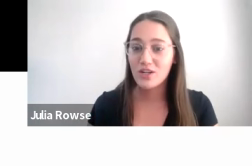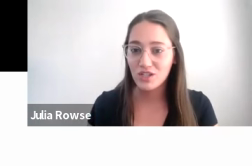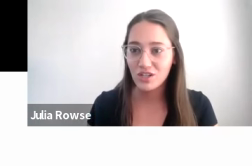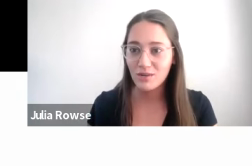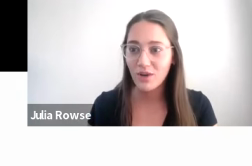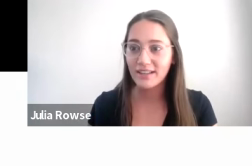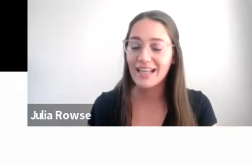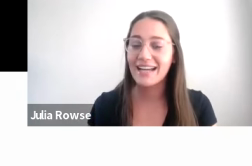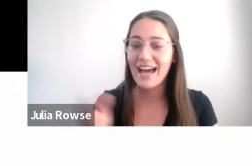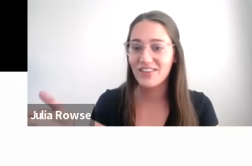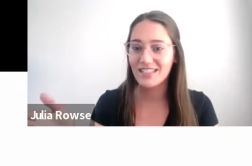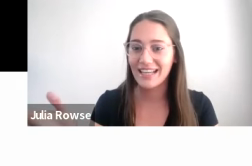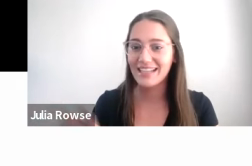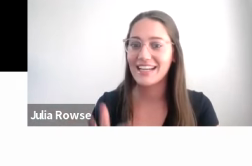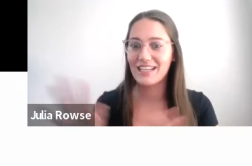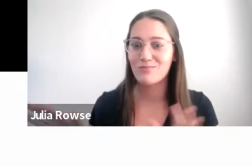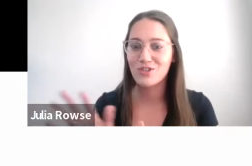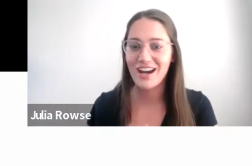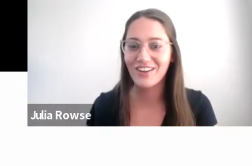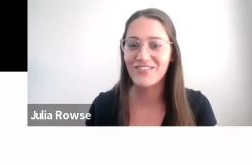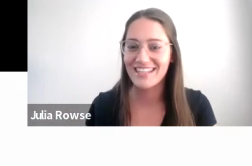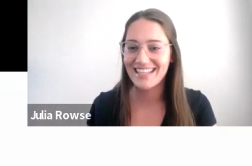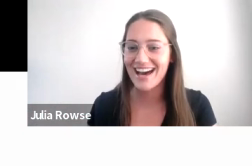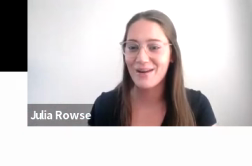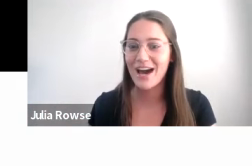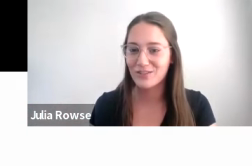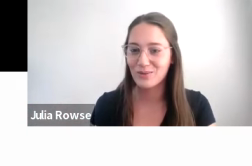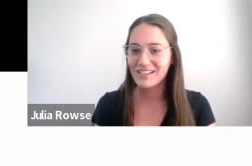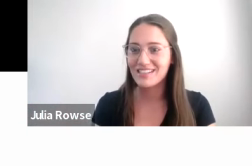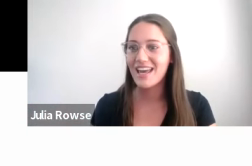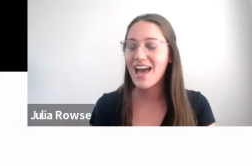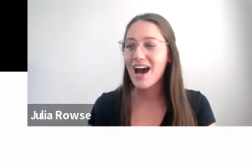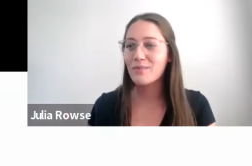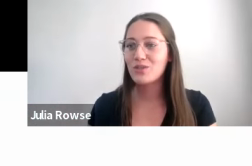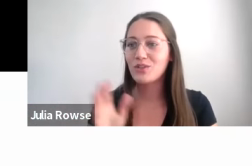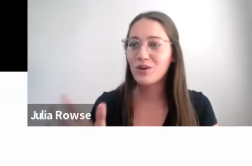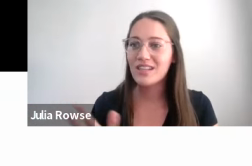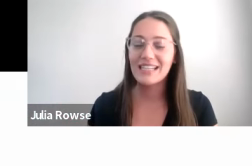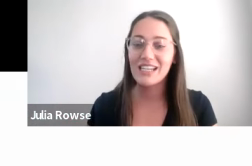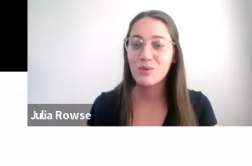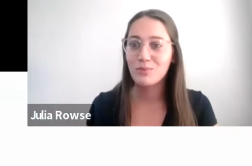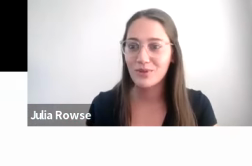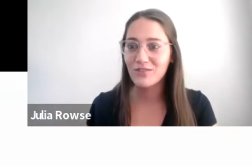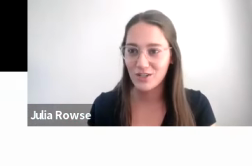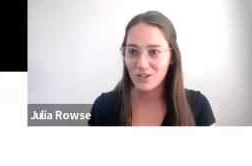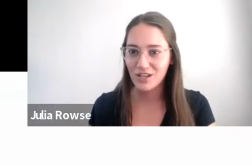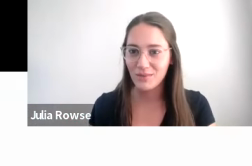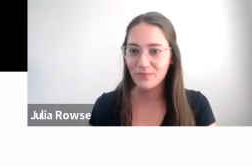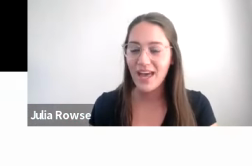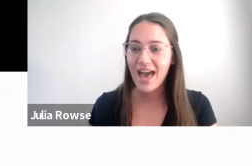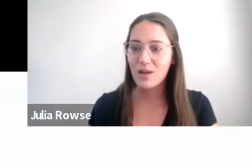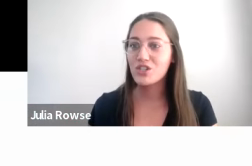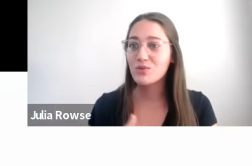and register online at this link, and I can share all of this afterwards. So you would go to this link, you would